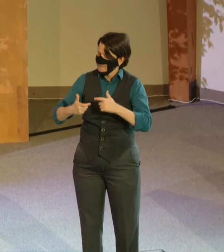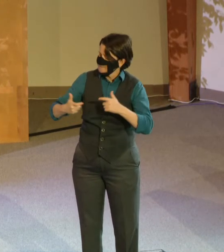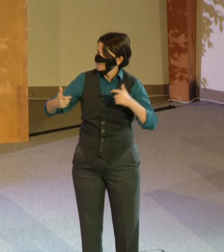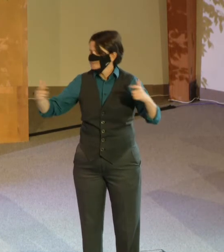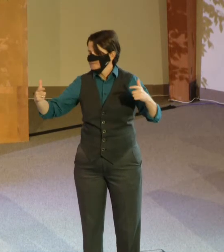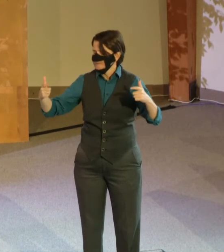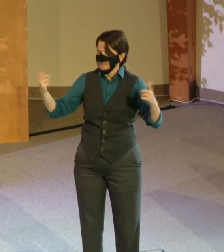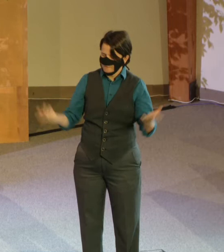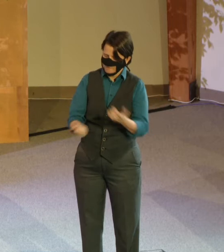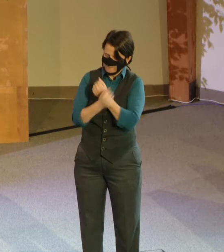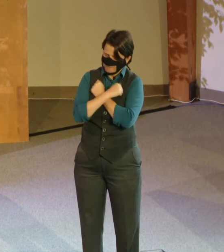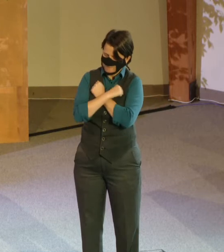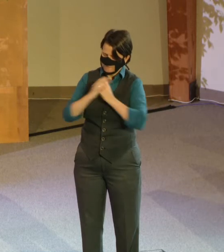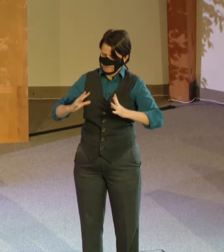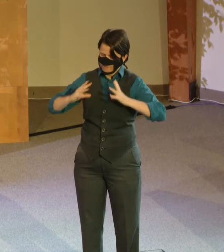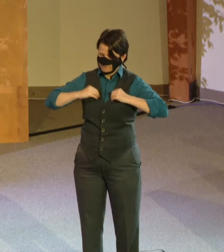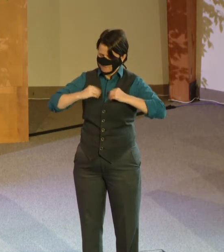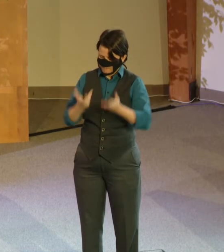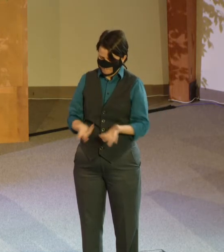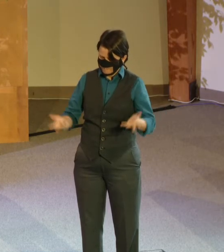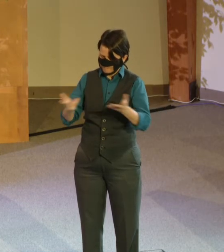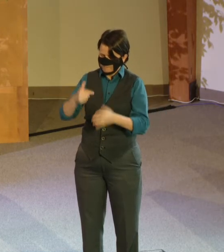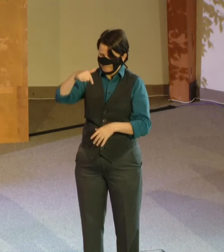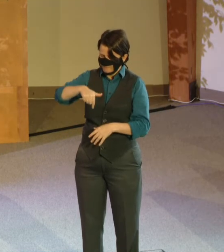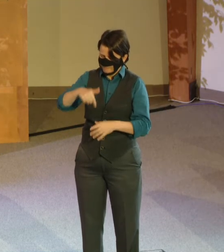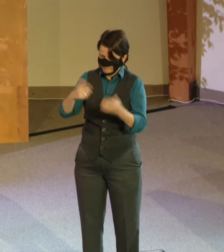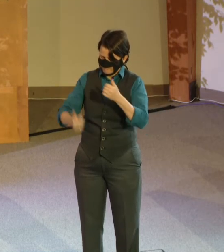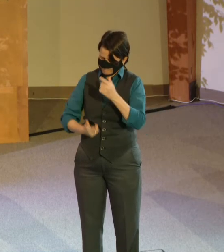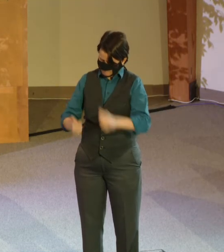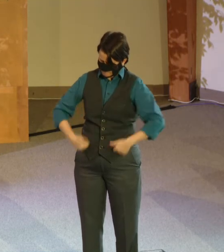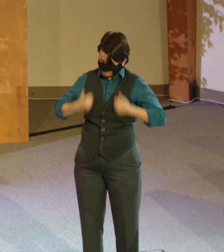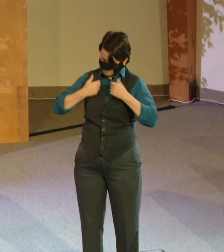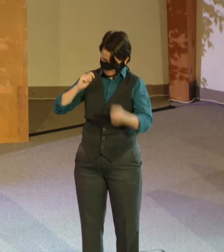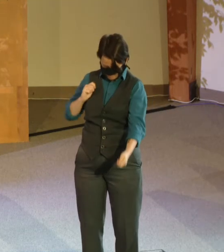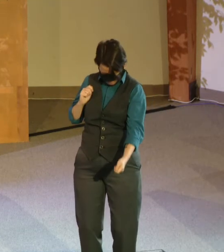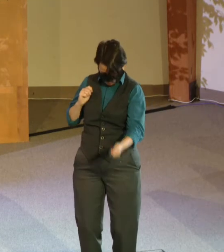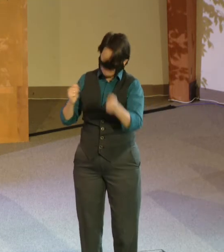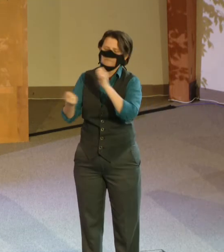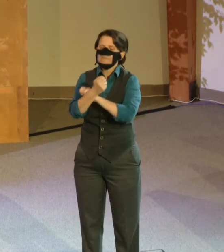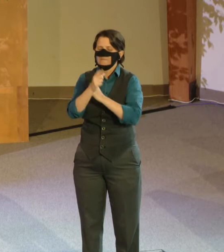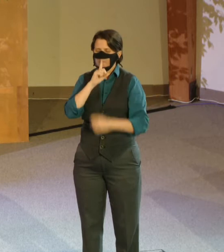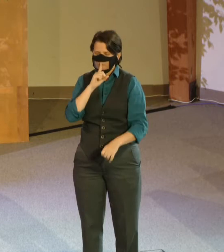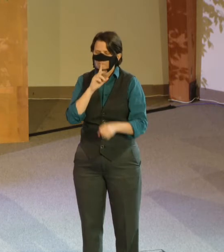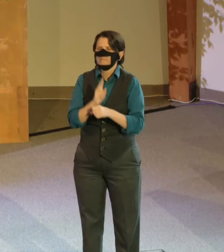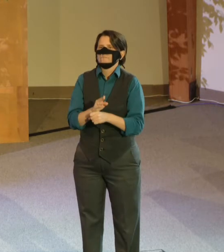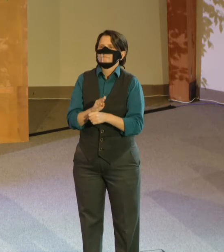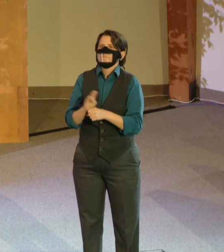community of love and acceptance where lives are indeed